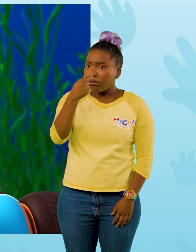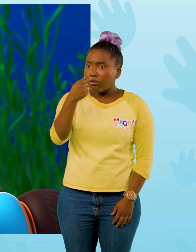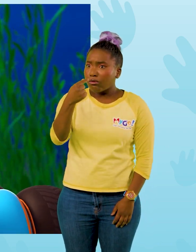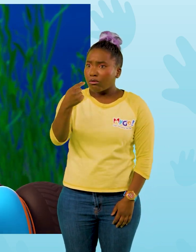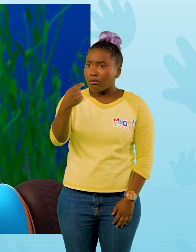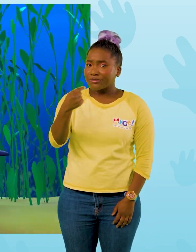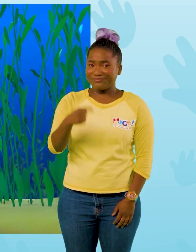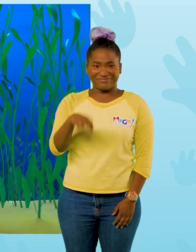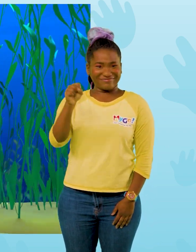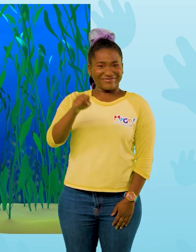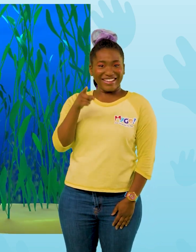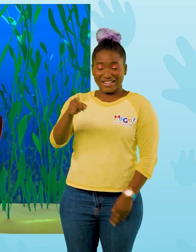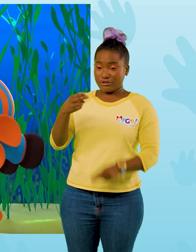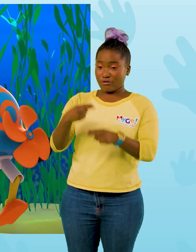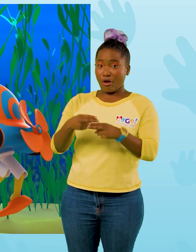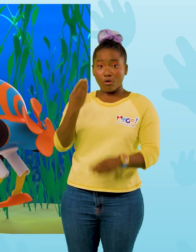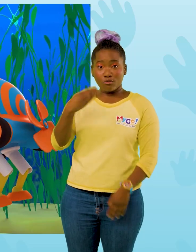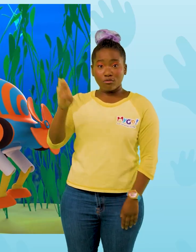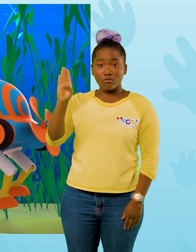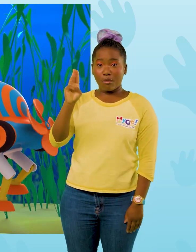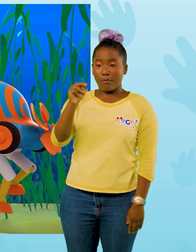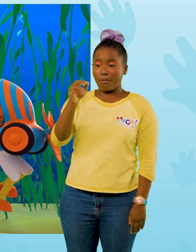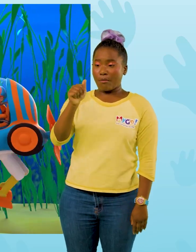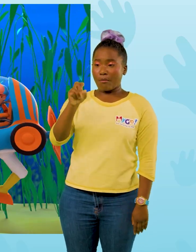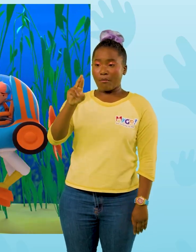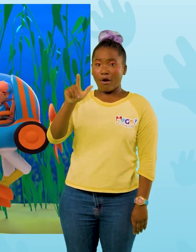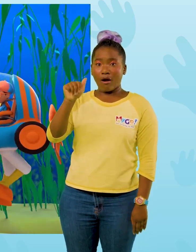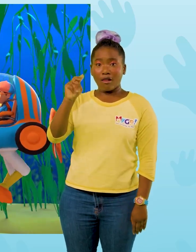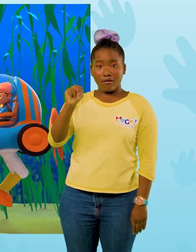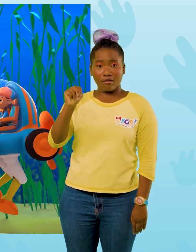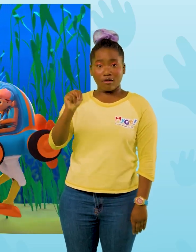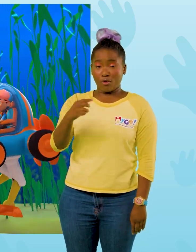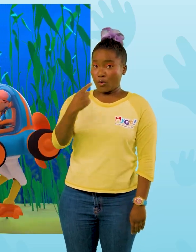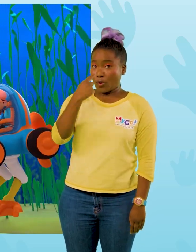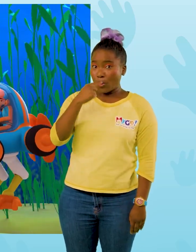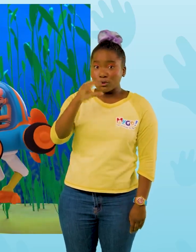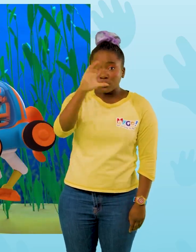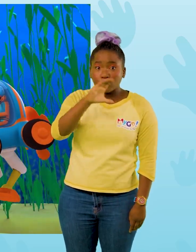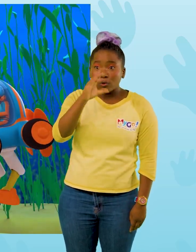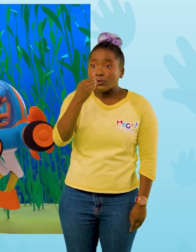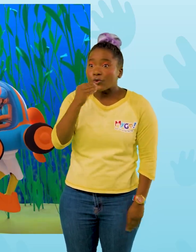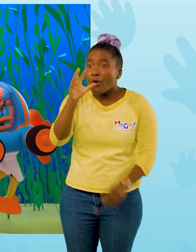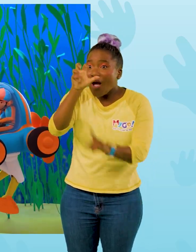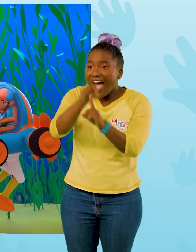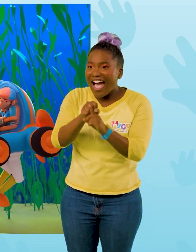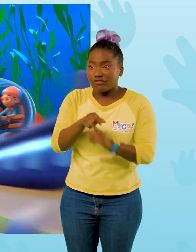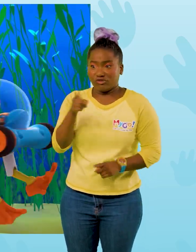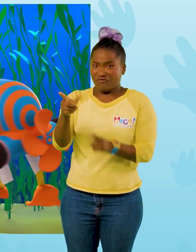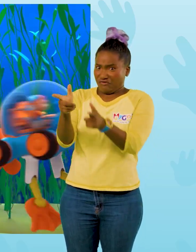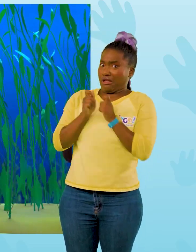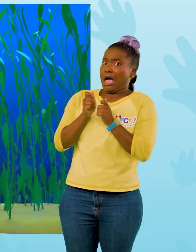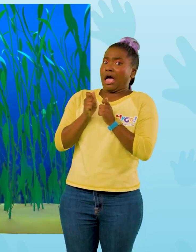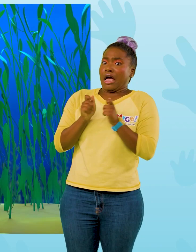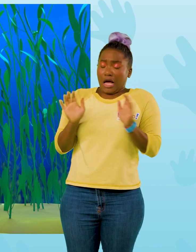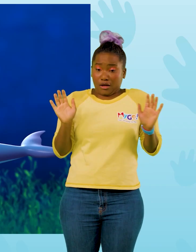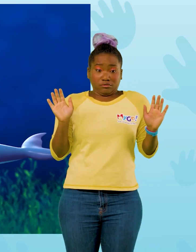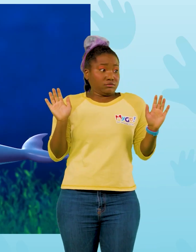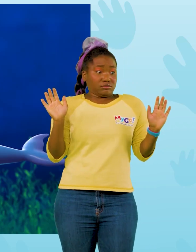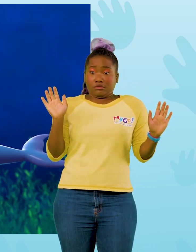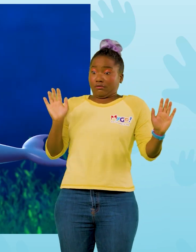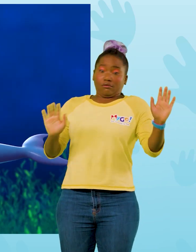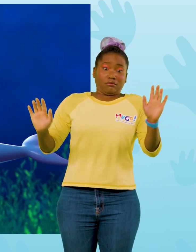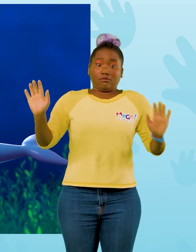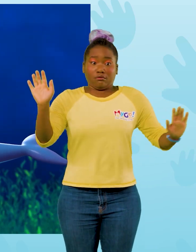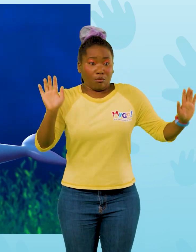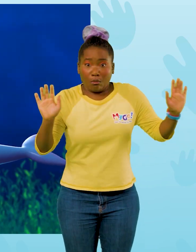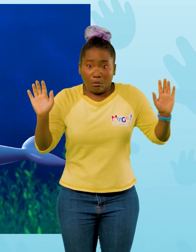long nose. She's a blue marlin. She uses her nose to find and catch food. She's also really fast. Whoa!